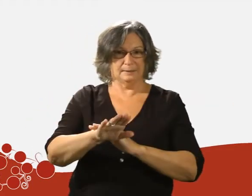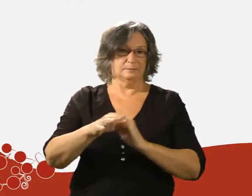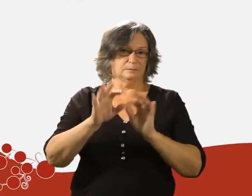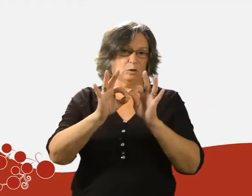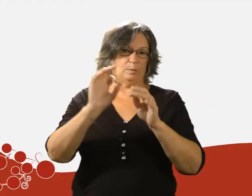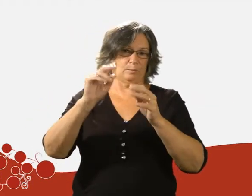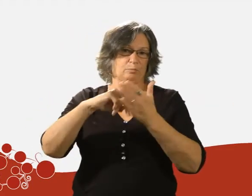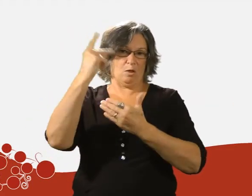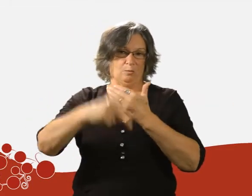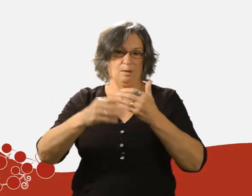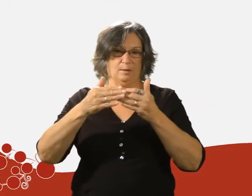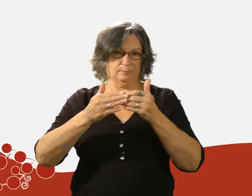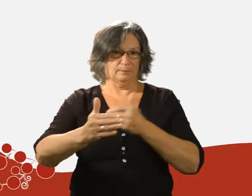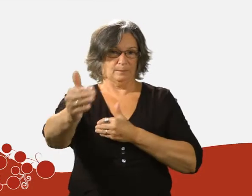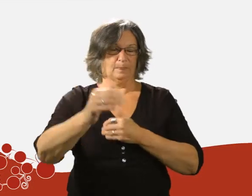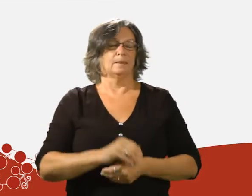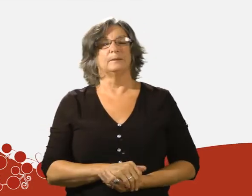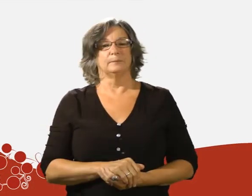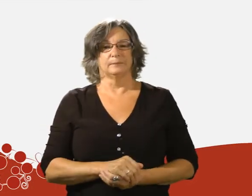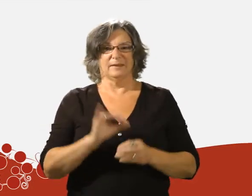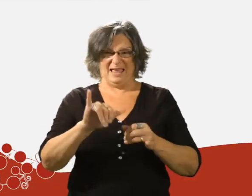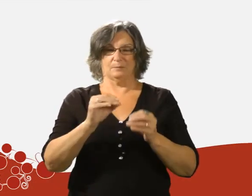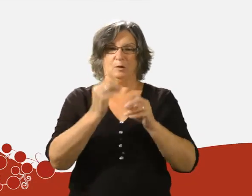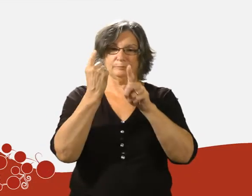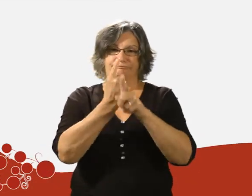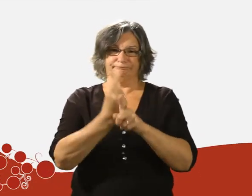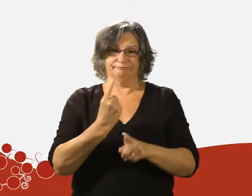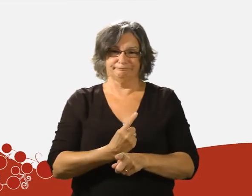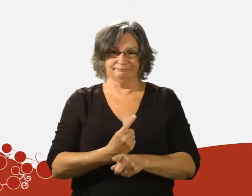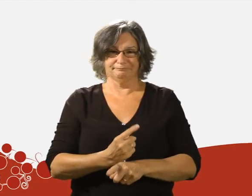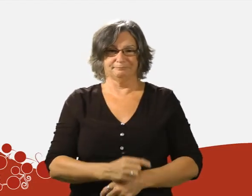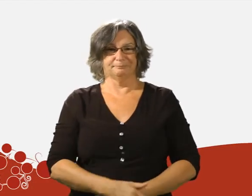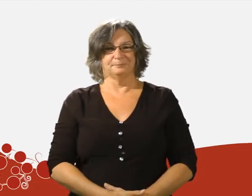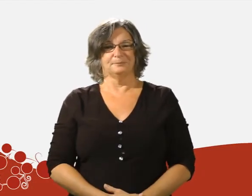Once you are fairly fluent in ASL, you will then be ready to start in an interpreter program.